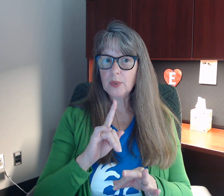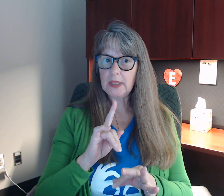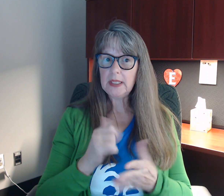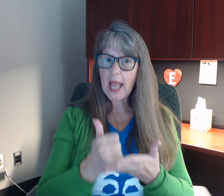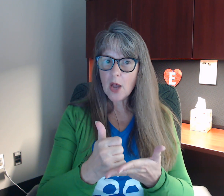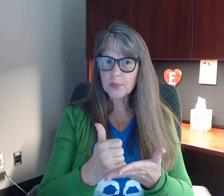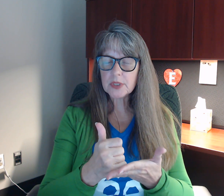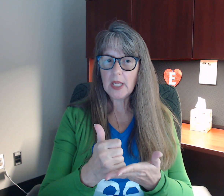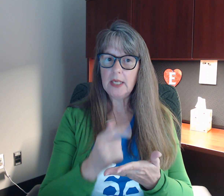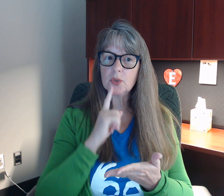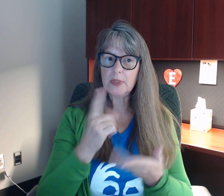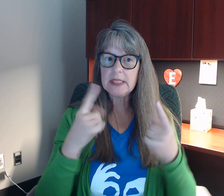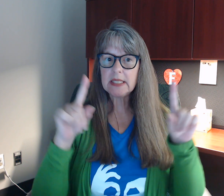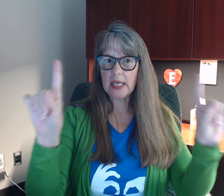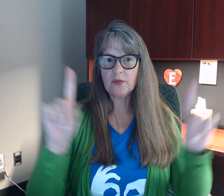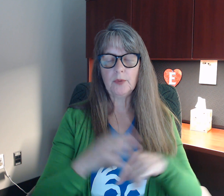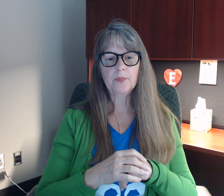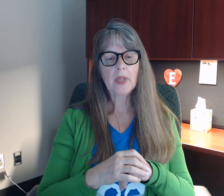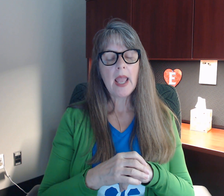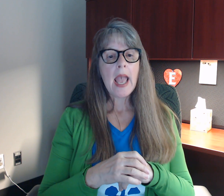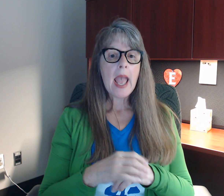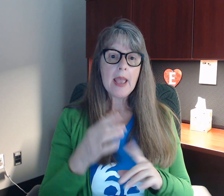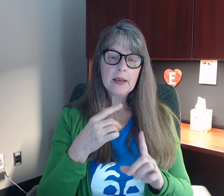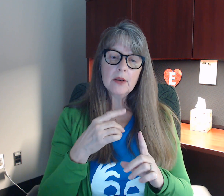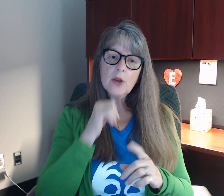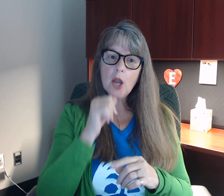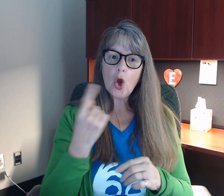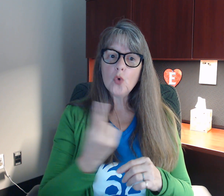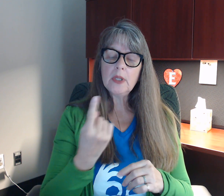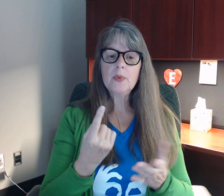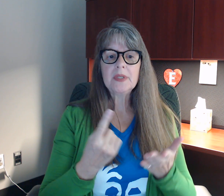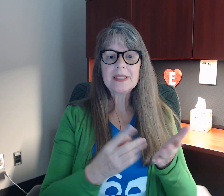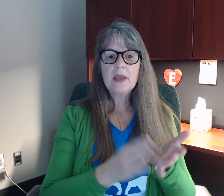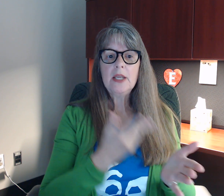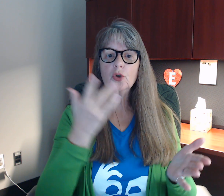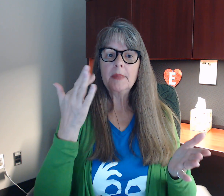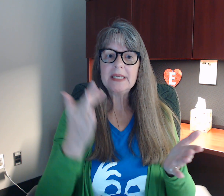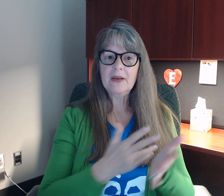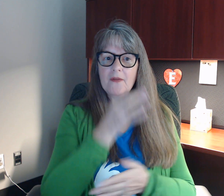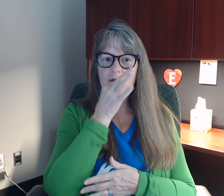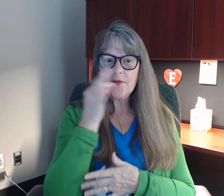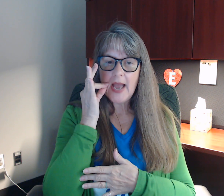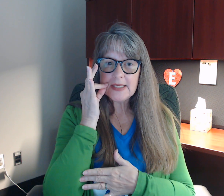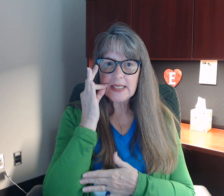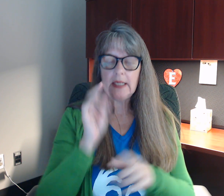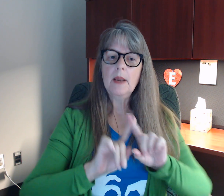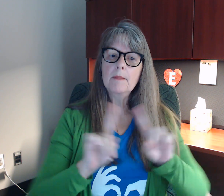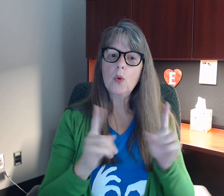really helps and it's really successful. And not only with this intermittent fasting, but what